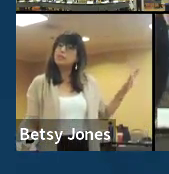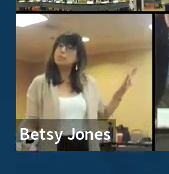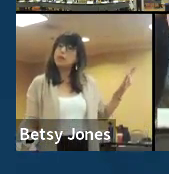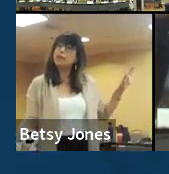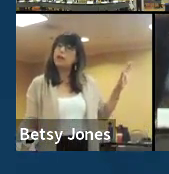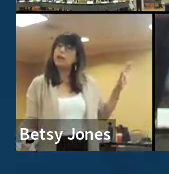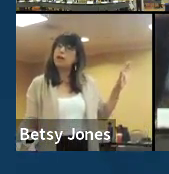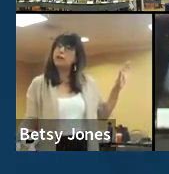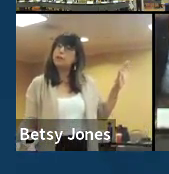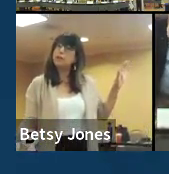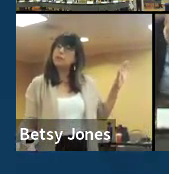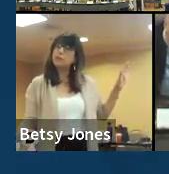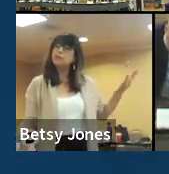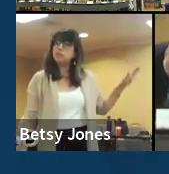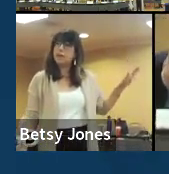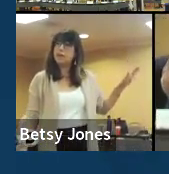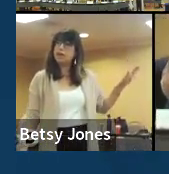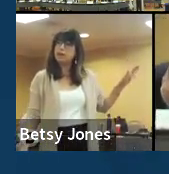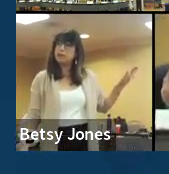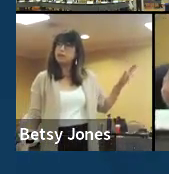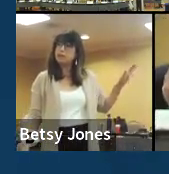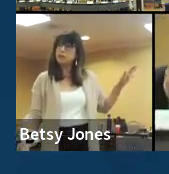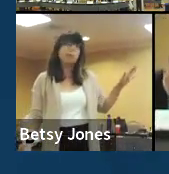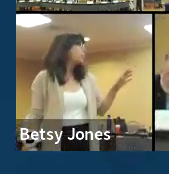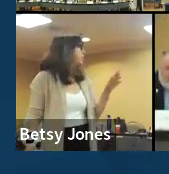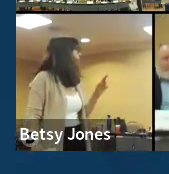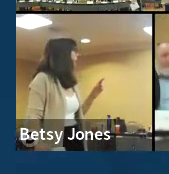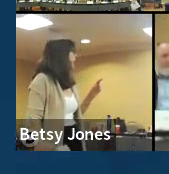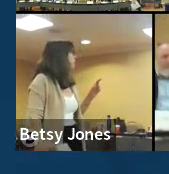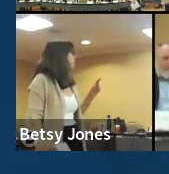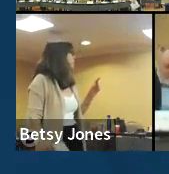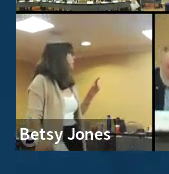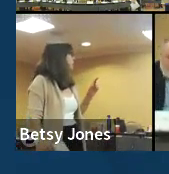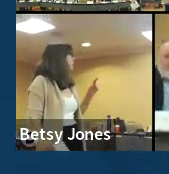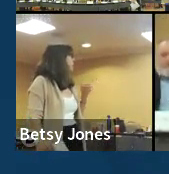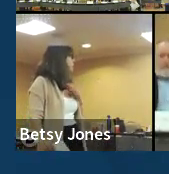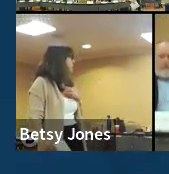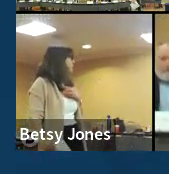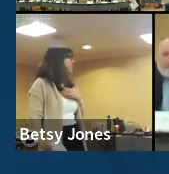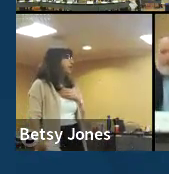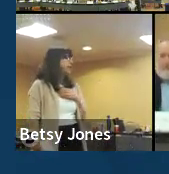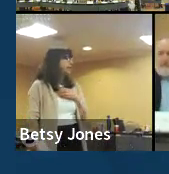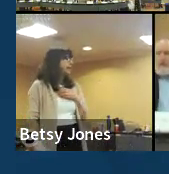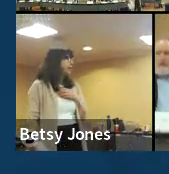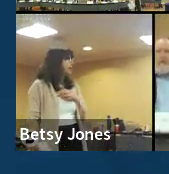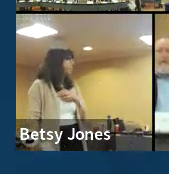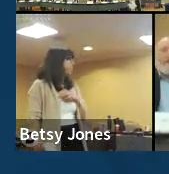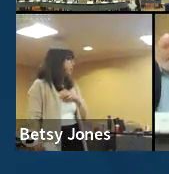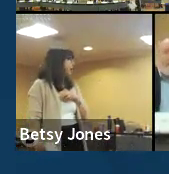be participating on via Zoom today. So, Chloe, if you could